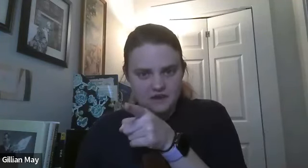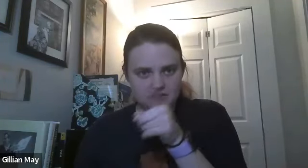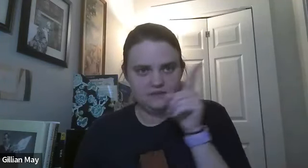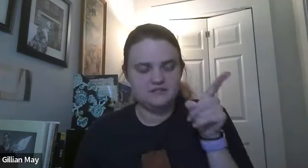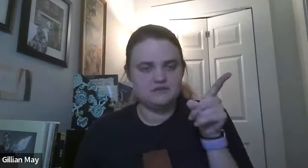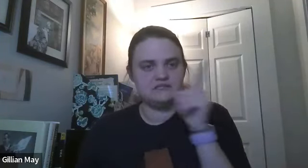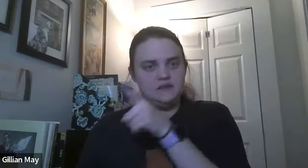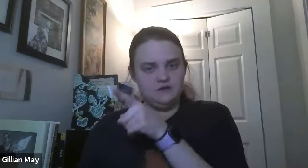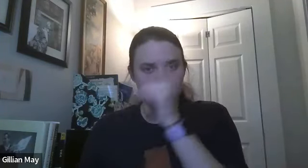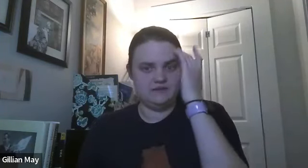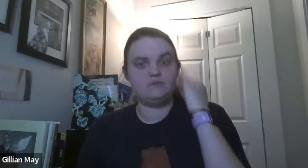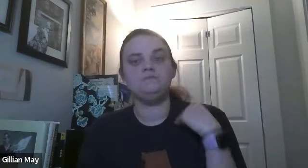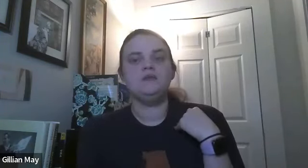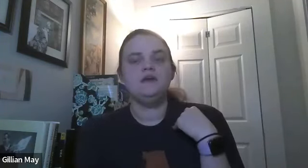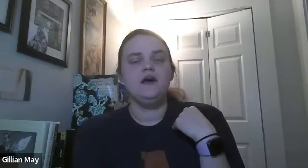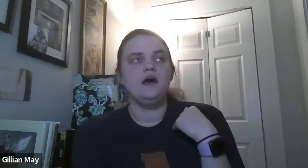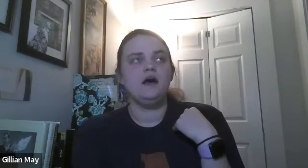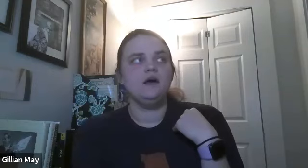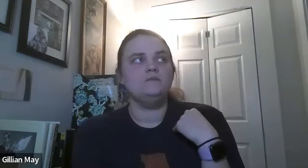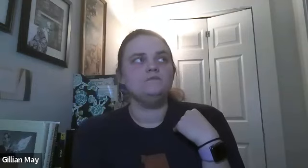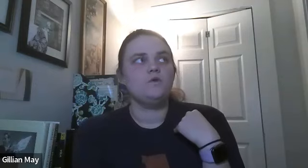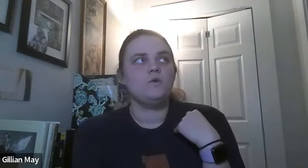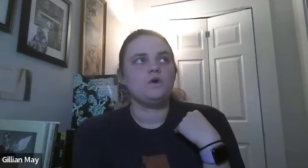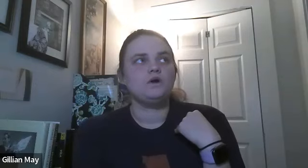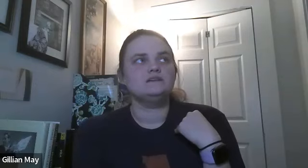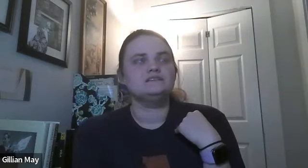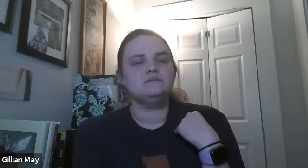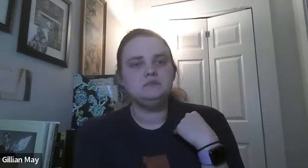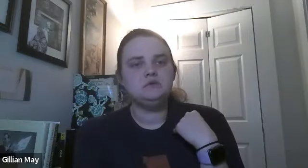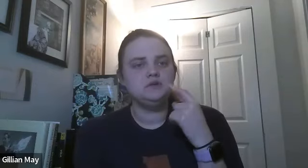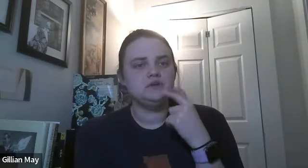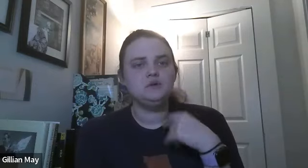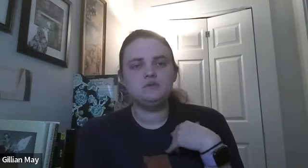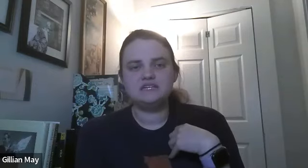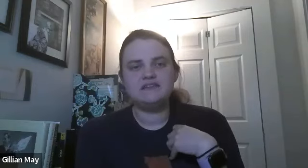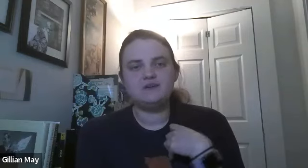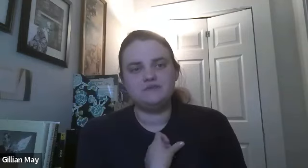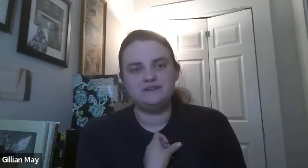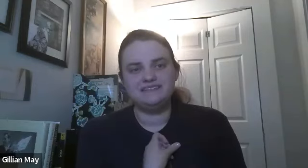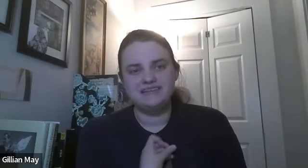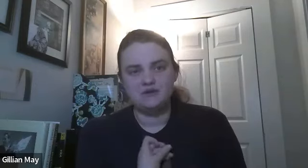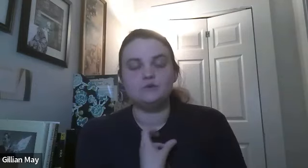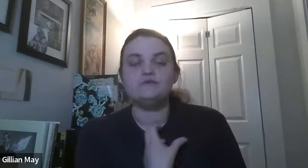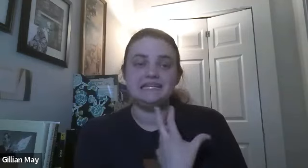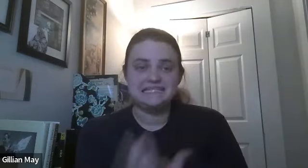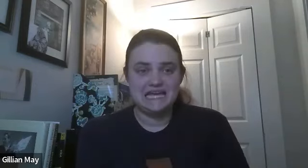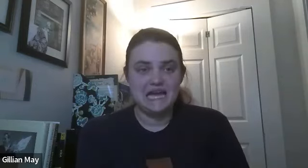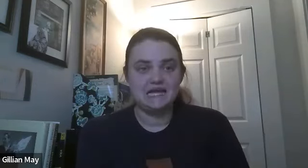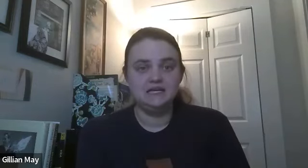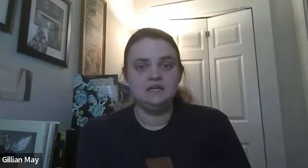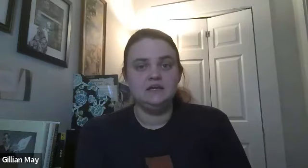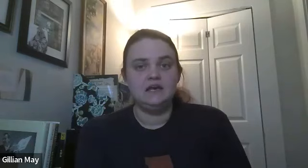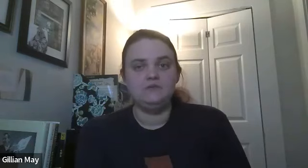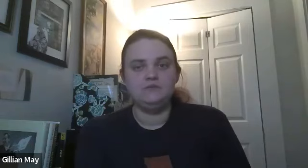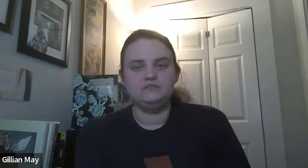that one. Let me do this and then I'll come to that one. For some people, you know, when we're saying like we're feeling down or we're feeling sad, and some